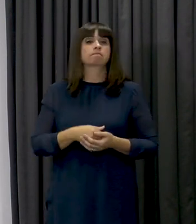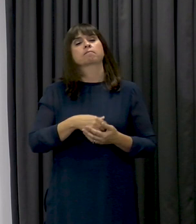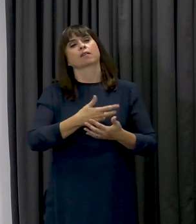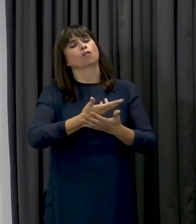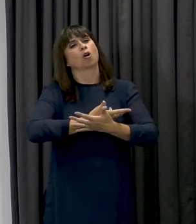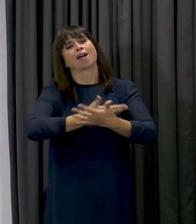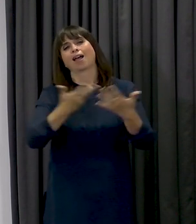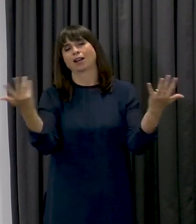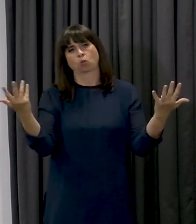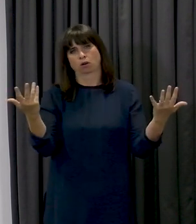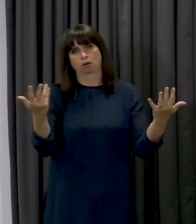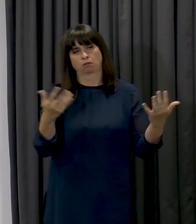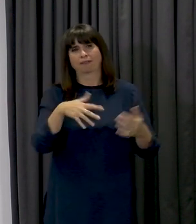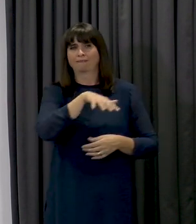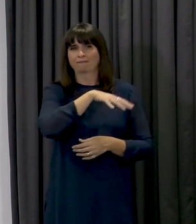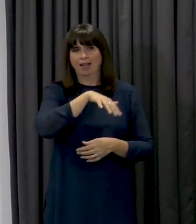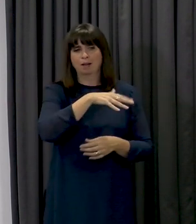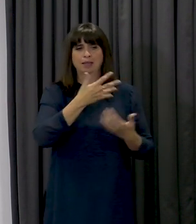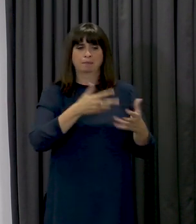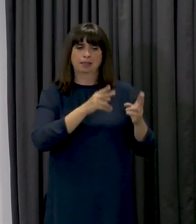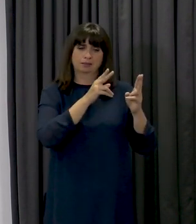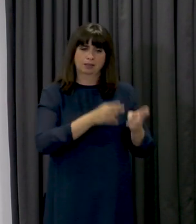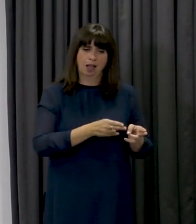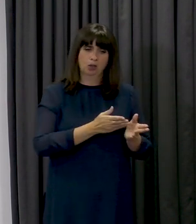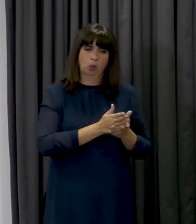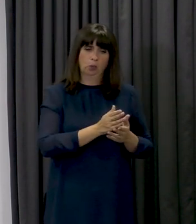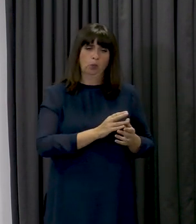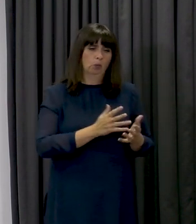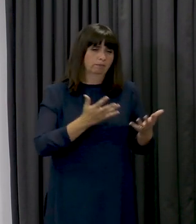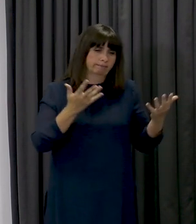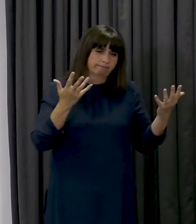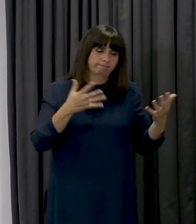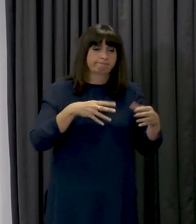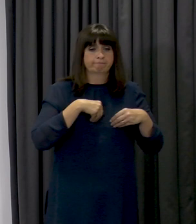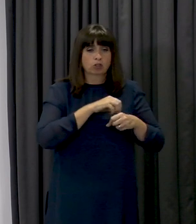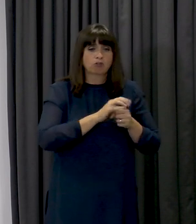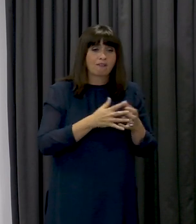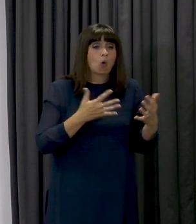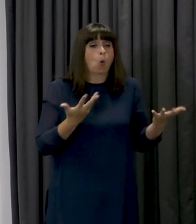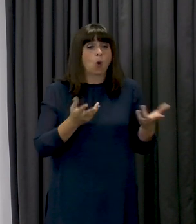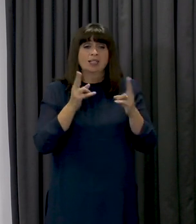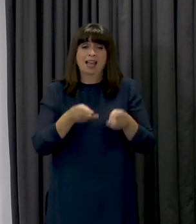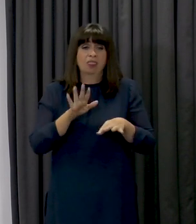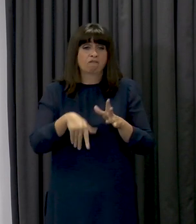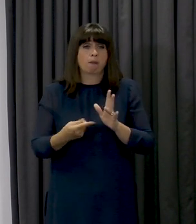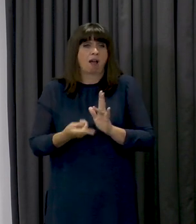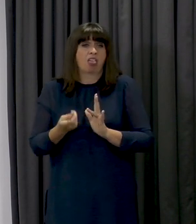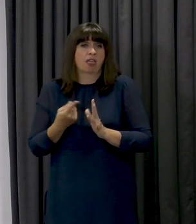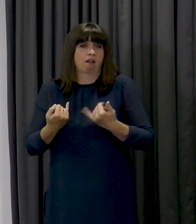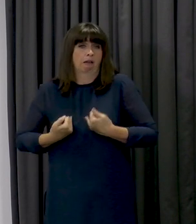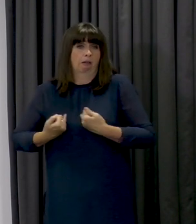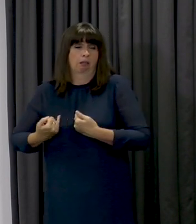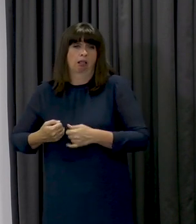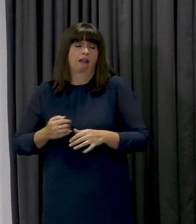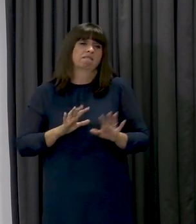lost loved ones during the pandemic, for whatever reason and whatever cause, that the Welsh Government